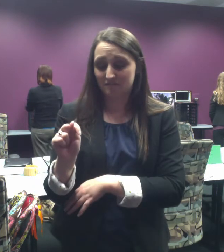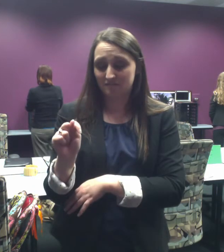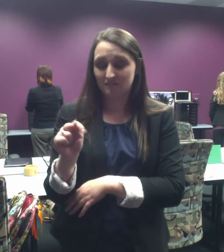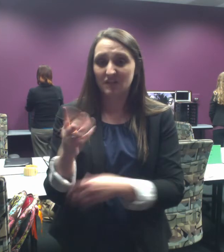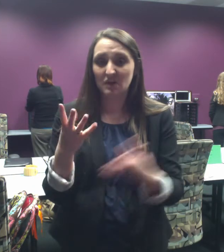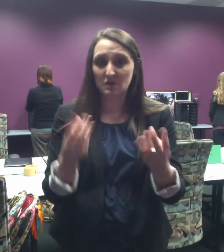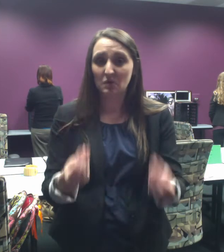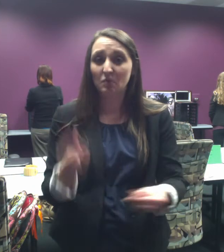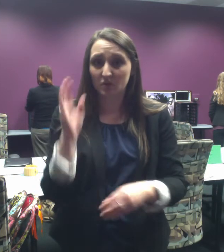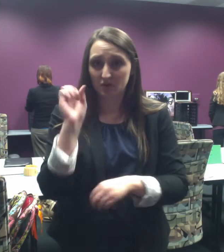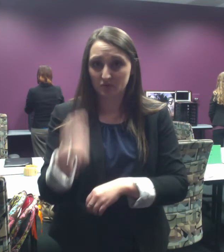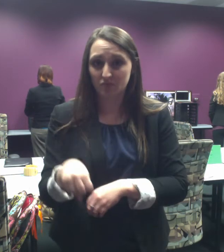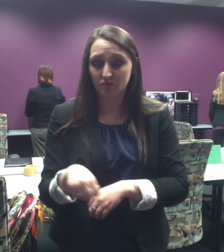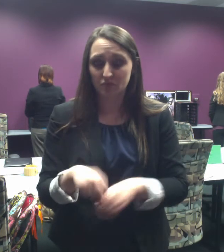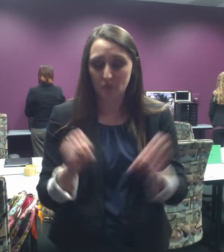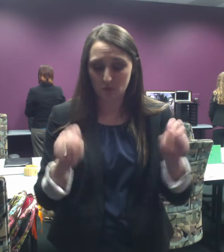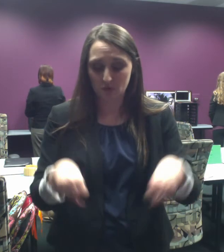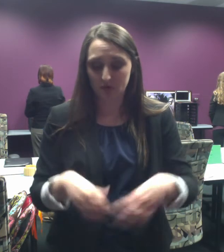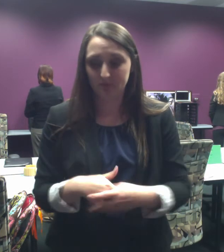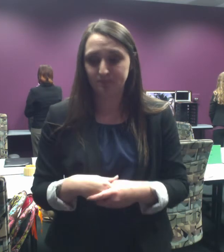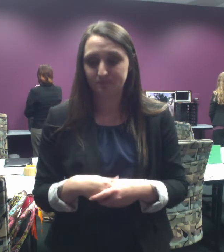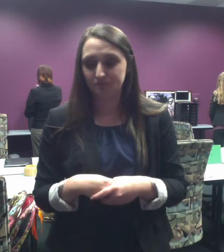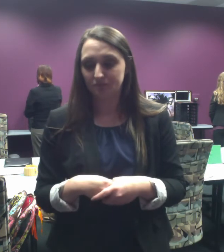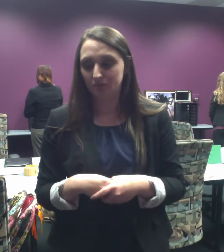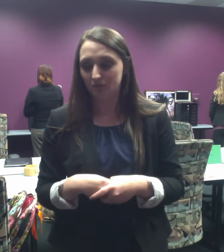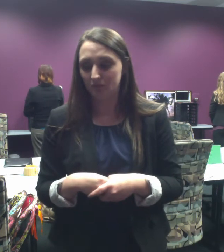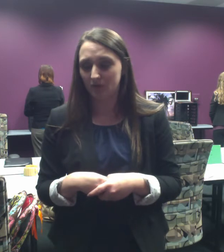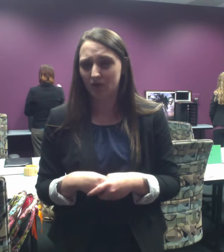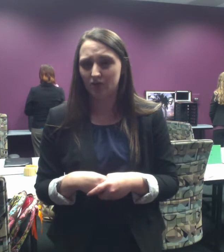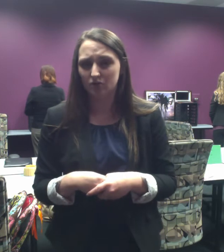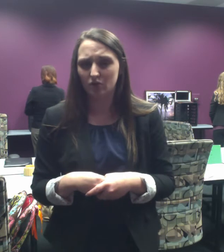In Fahrenheit, what's the same thing as 0 degrees Celsius? 0 degrees Celsius is what in Fahrenheit?